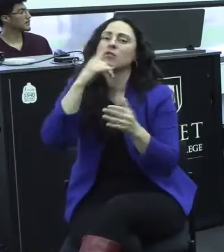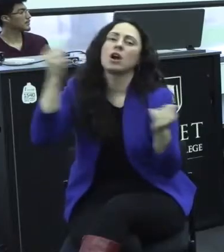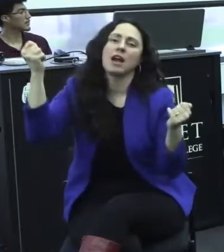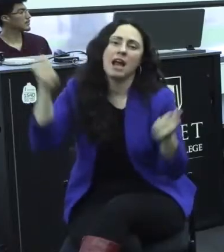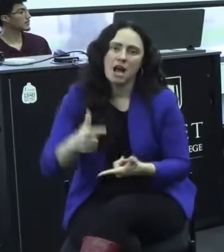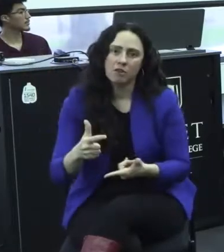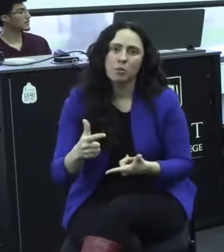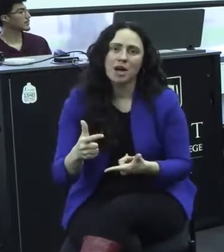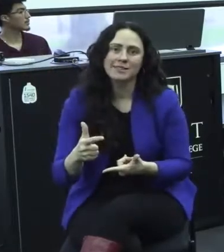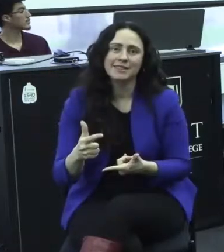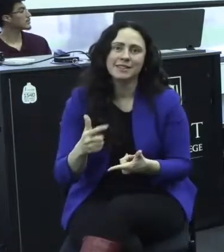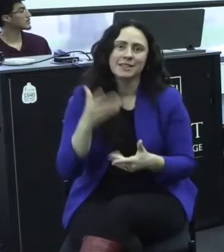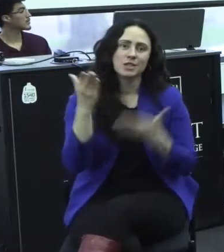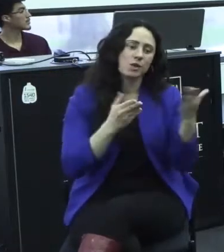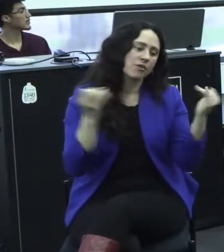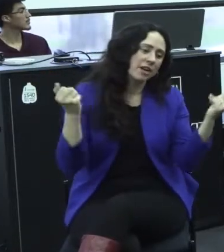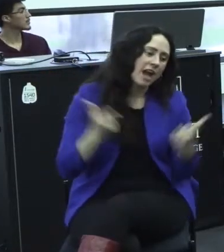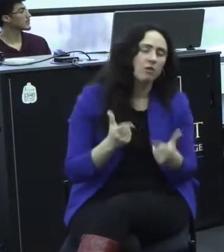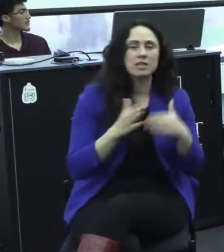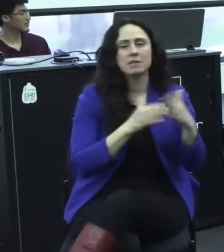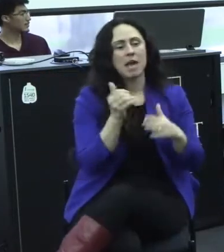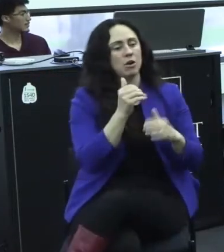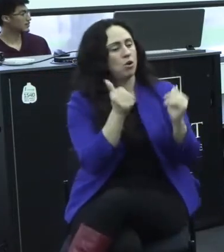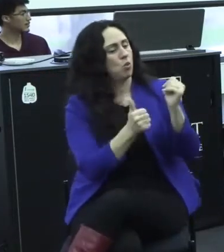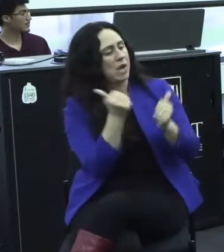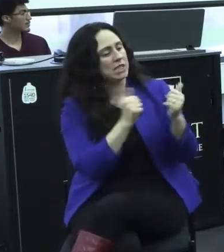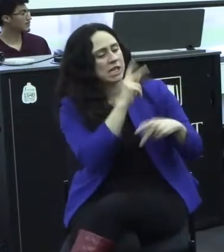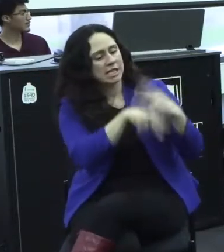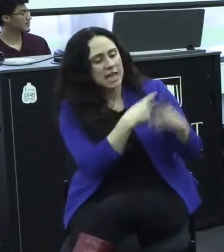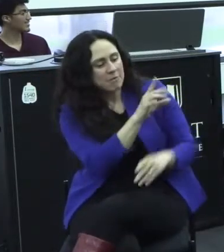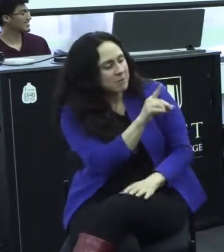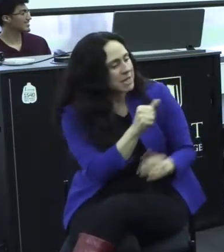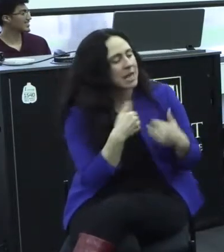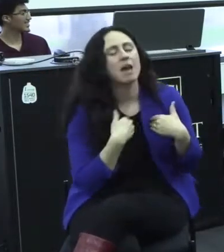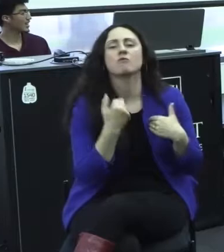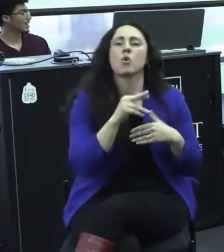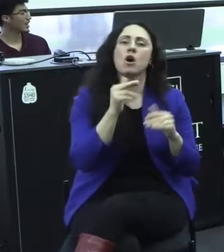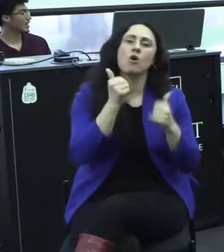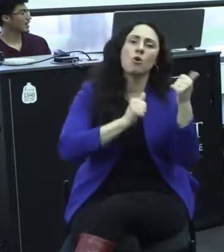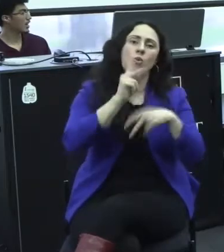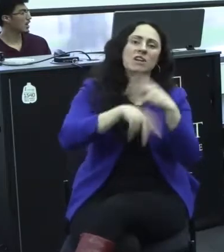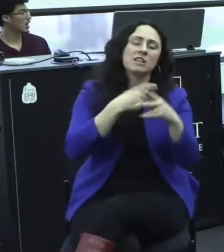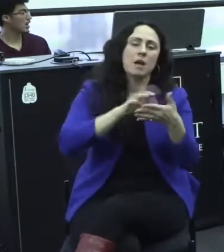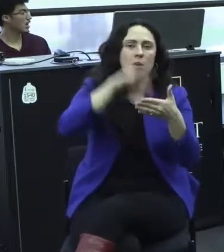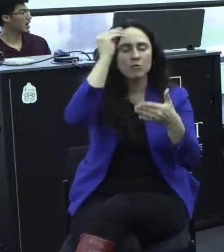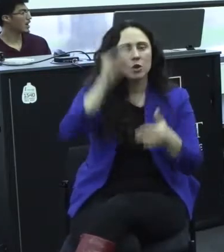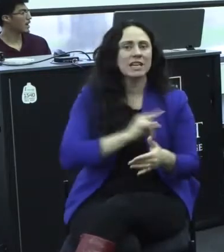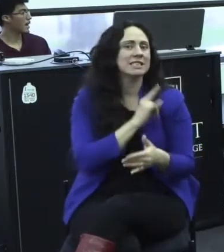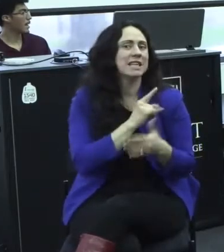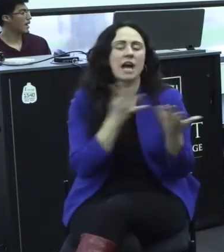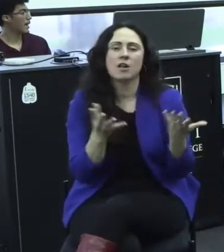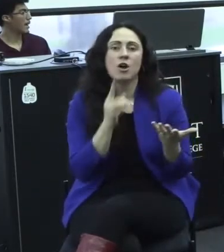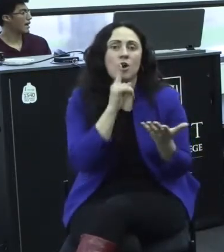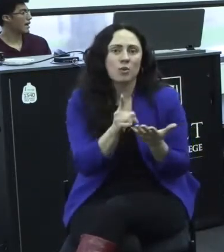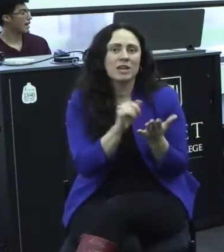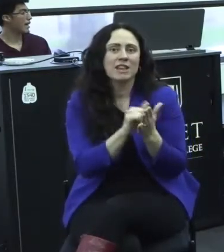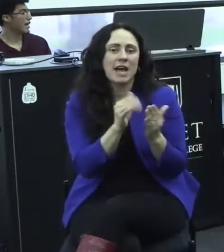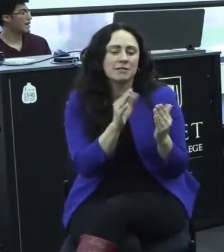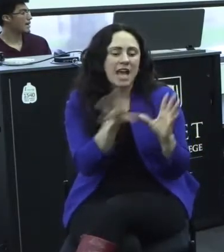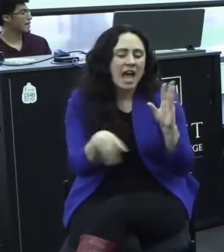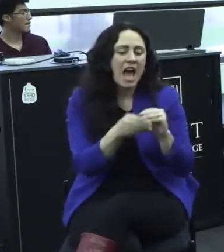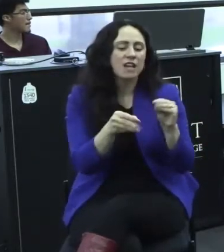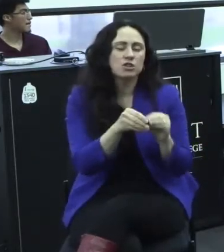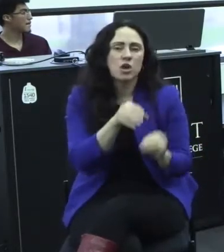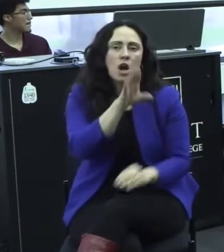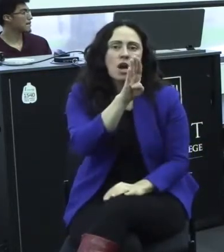intention of serving everyone, regardless of which type of disability or which type of learning style. Really kind of that extra added bonus